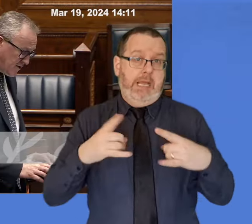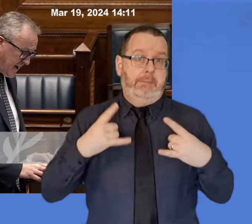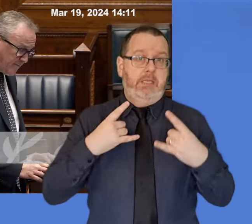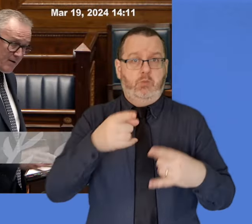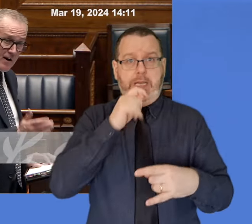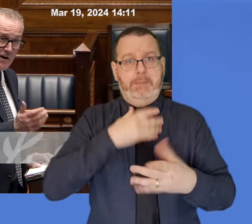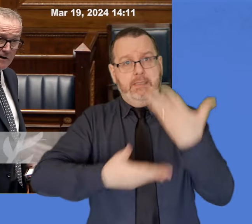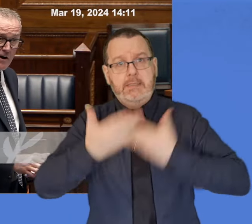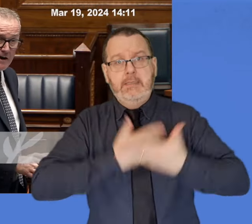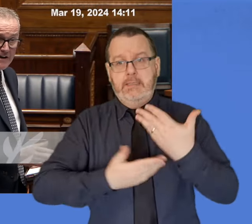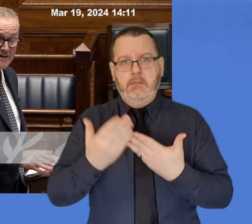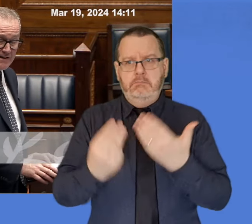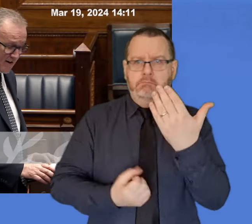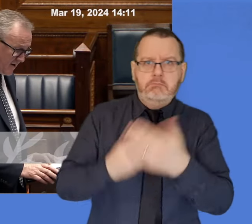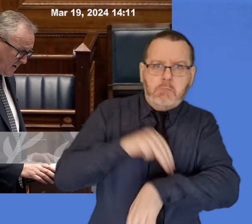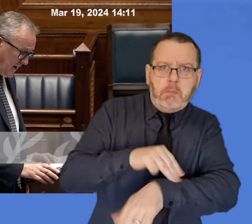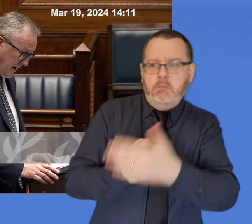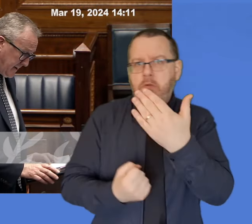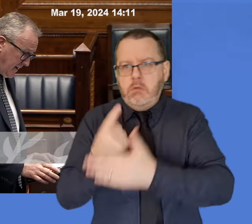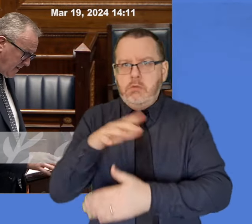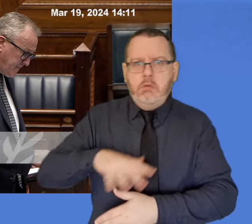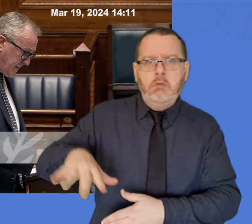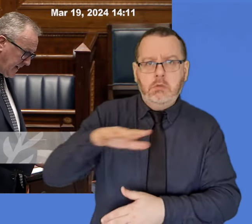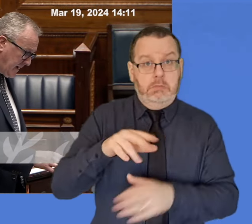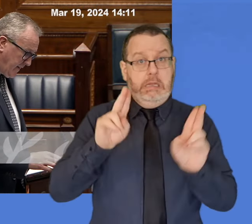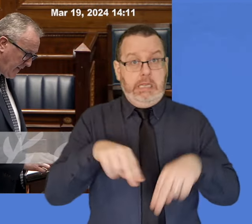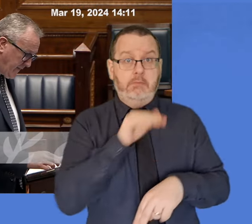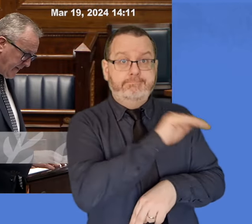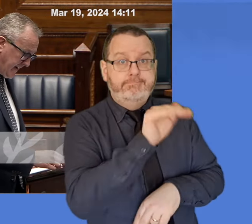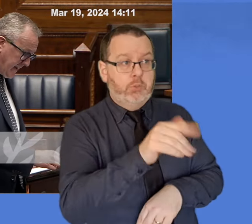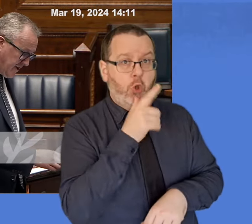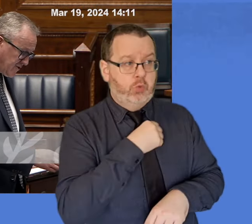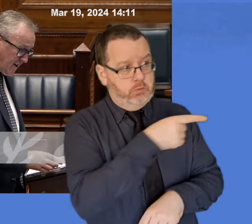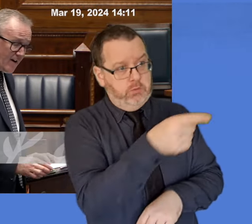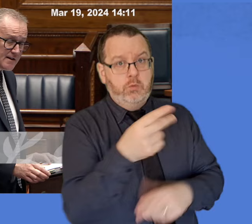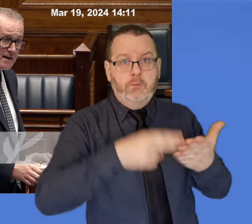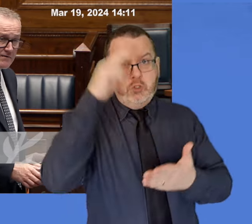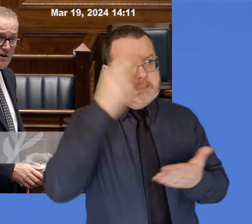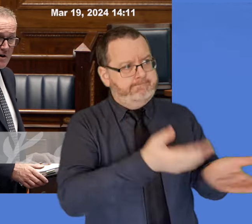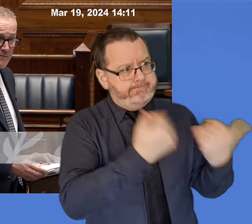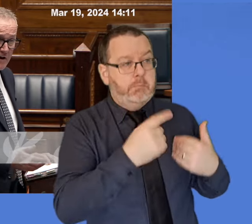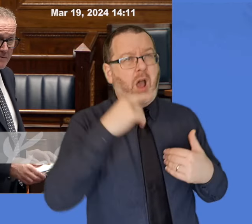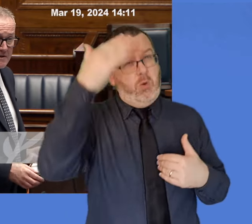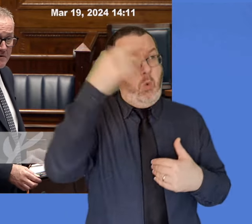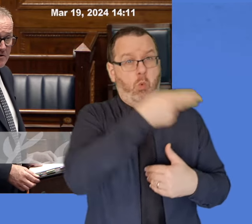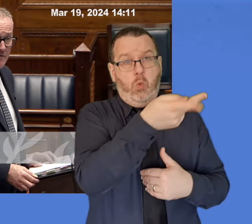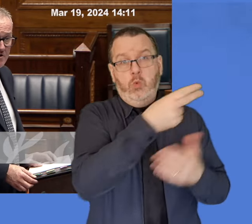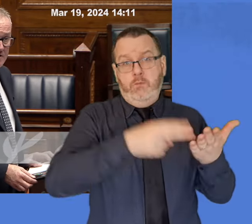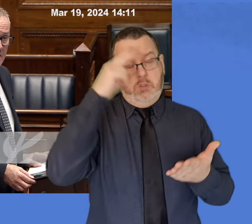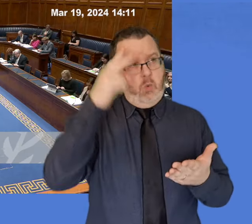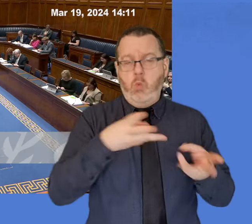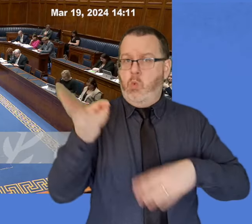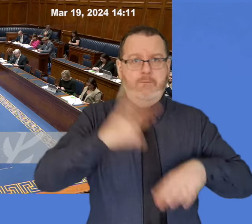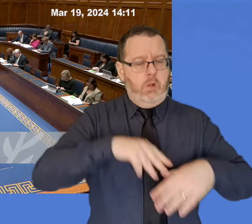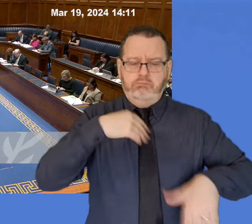sense that there's a gap there, I'm very glad to hear, happy to hear of any issues that arise in that regard. I'm very happy to speak to